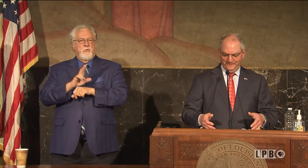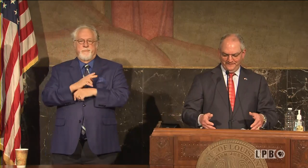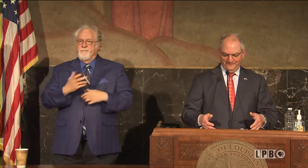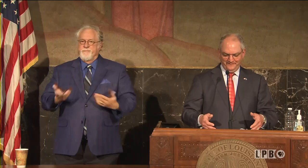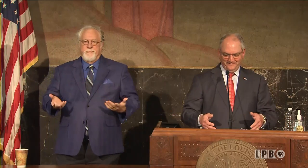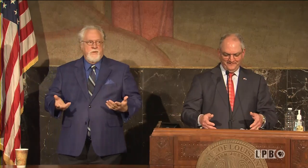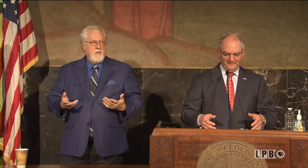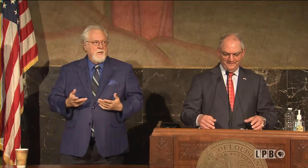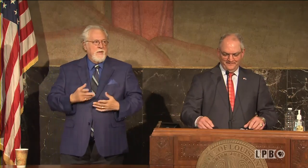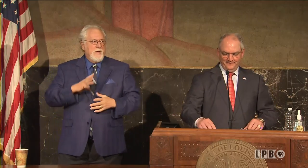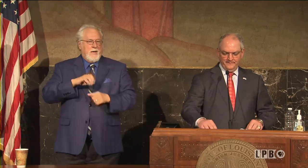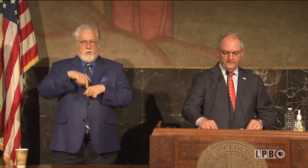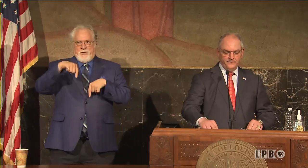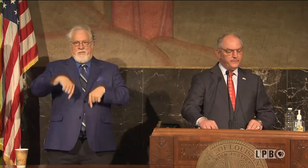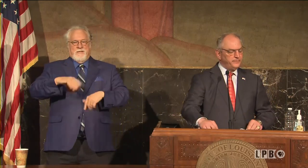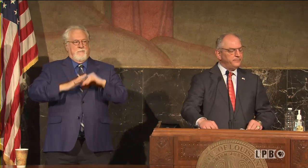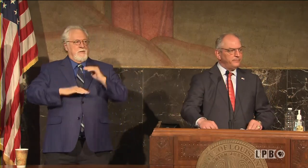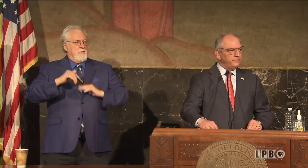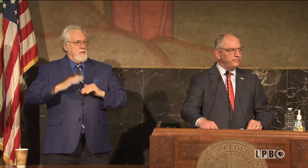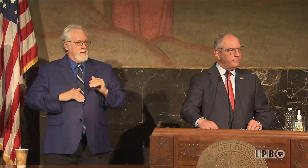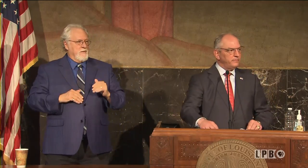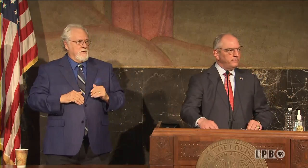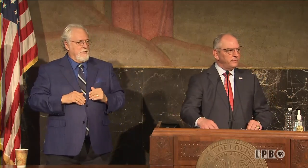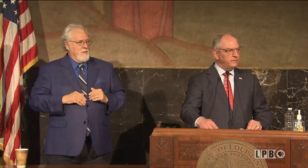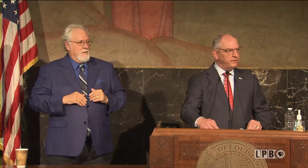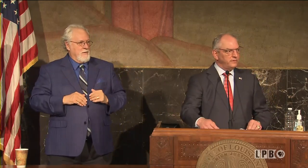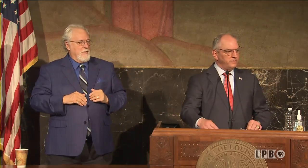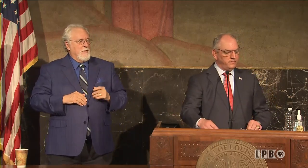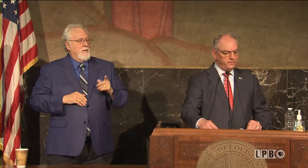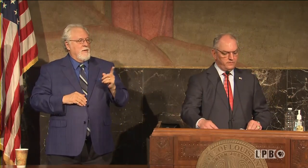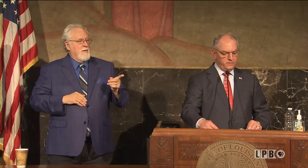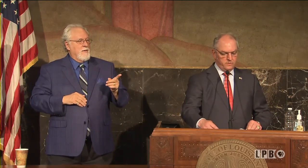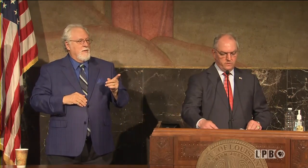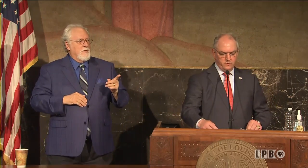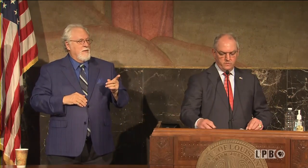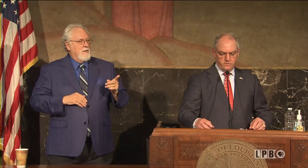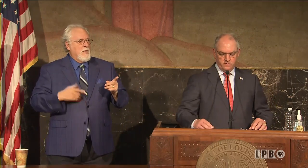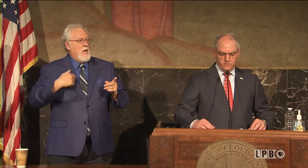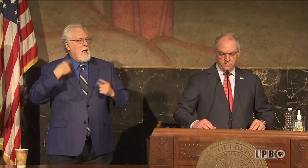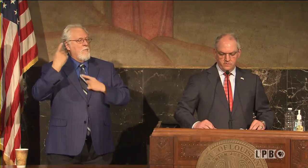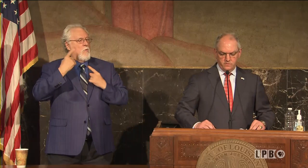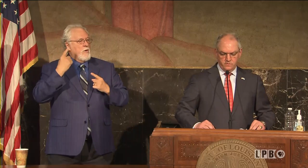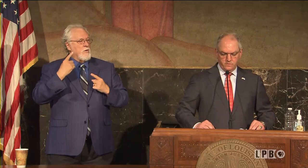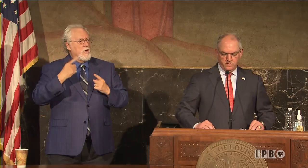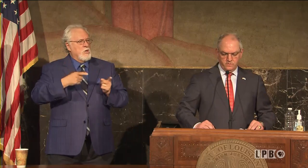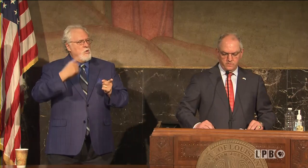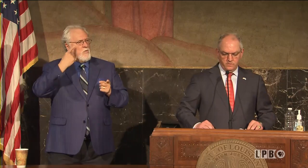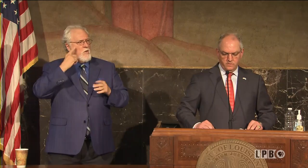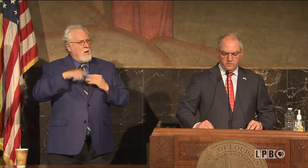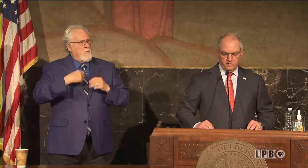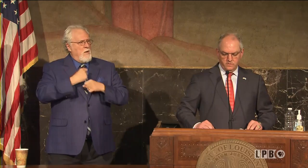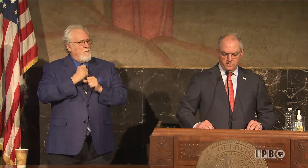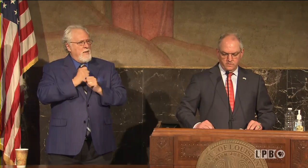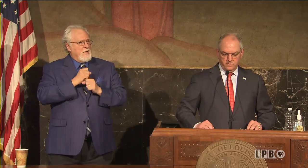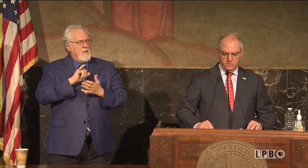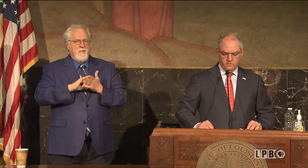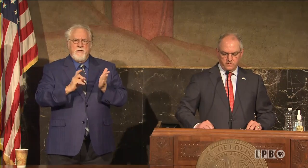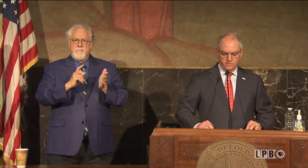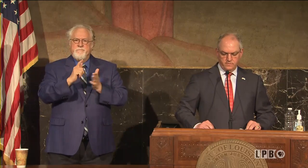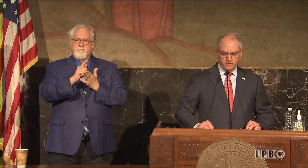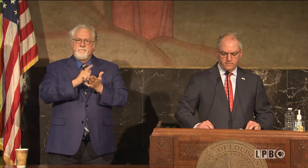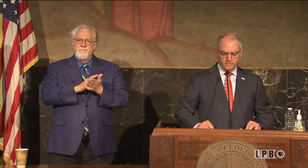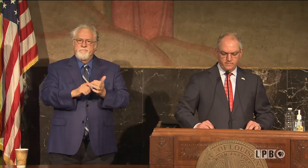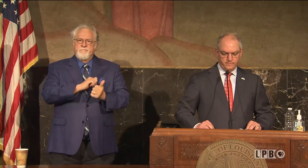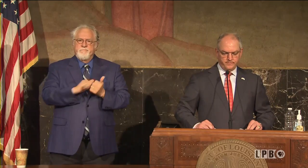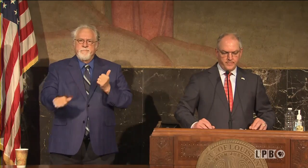including in this building level below us. I'm wondering if you thought about making masks mandatory